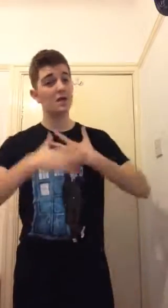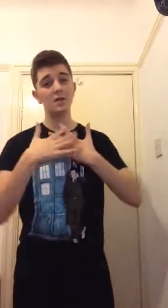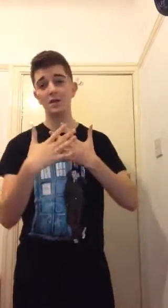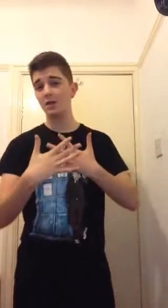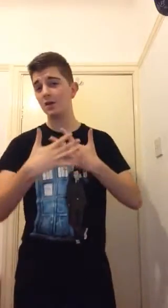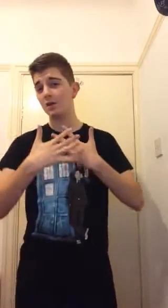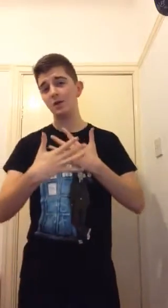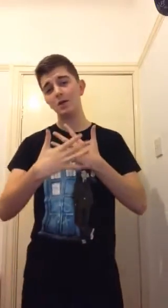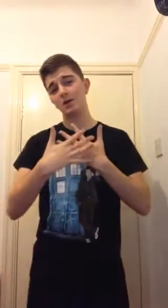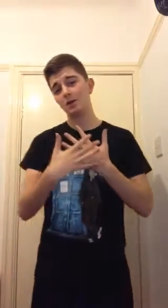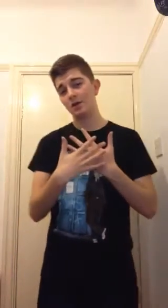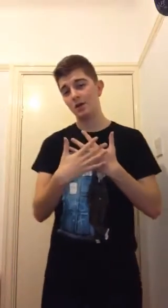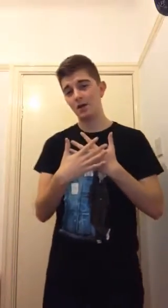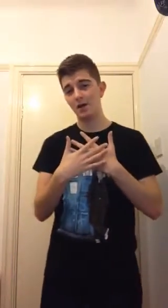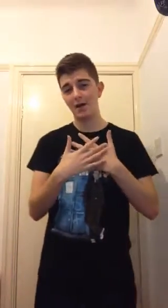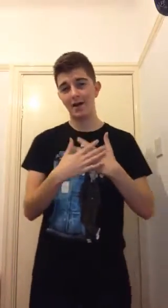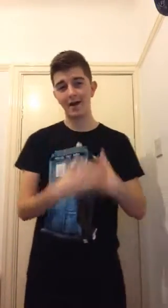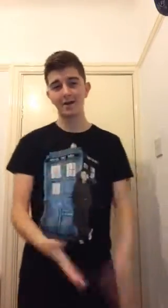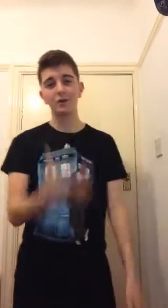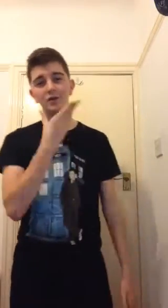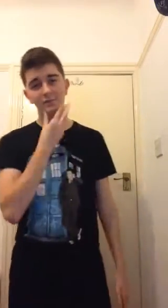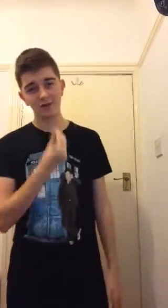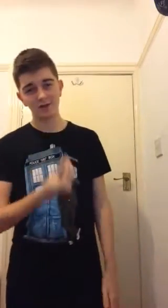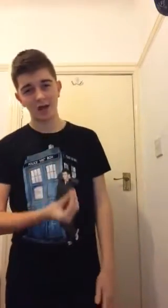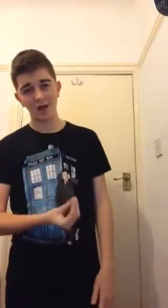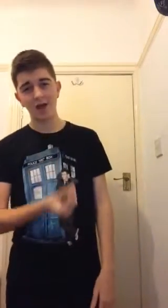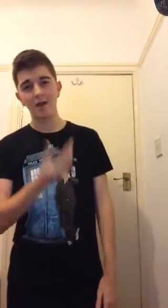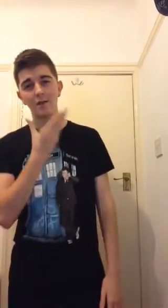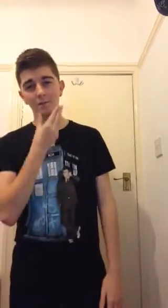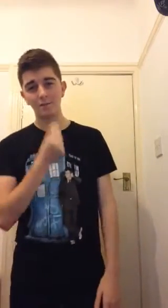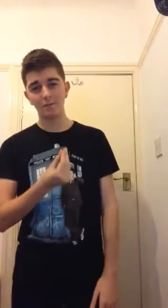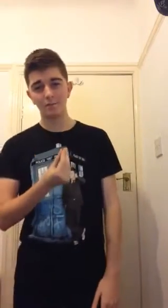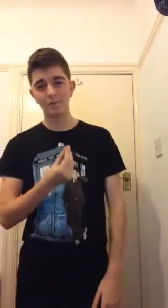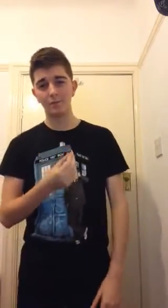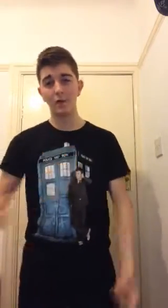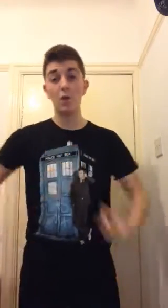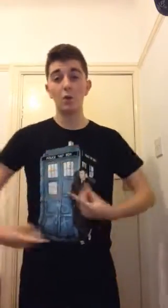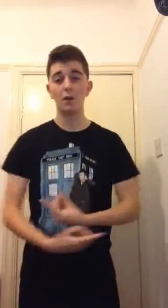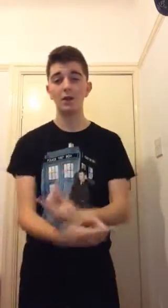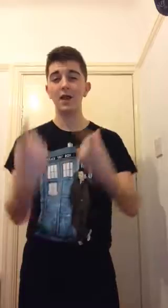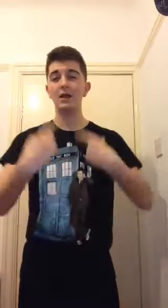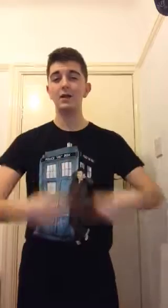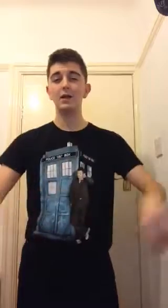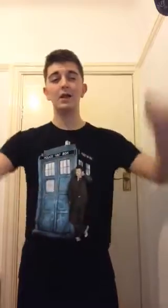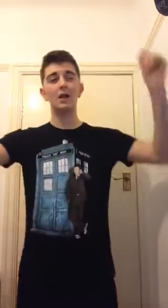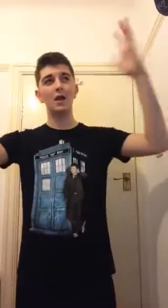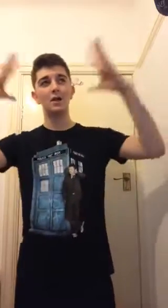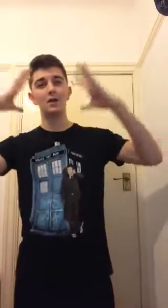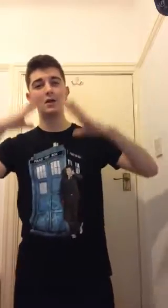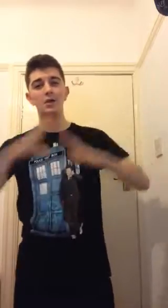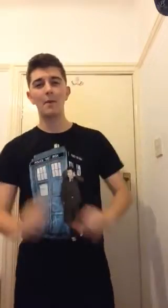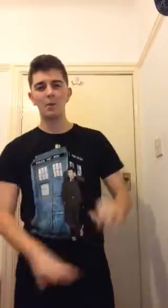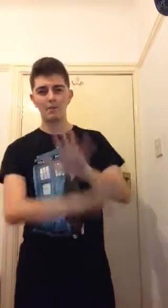at christmas time we let in light and we